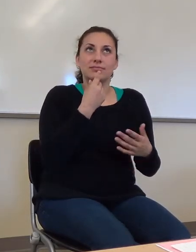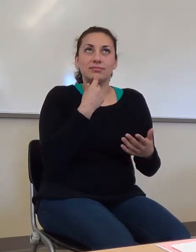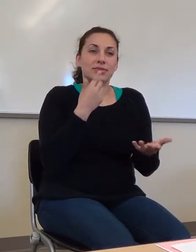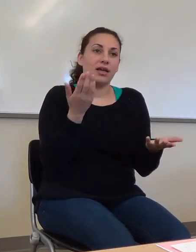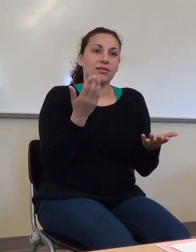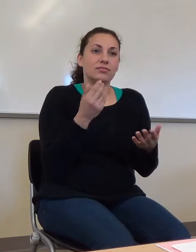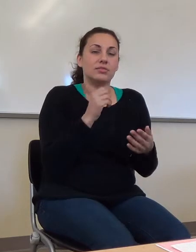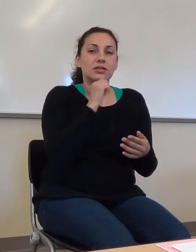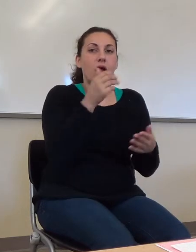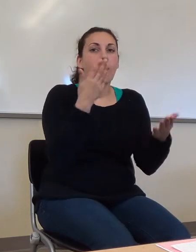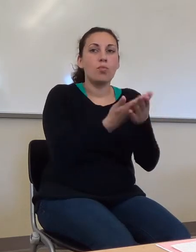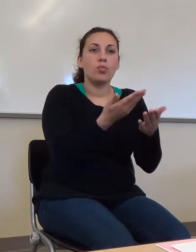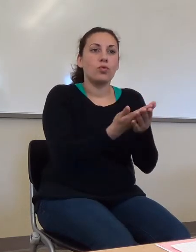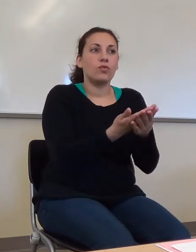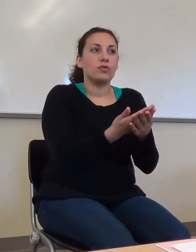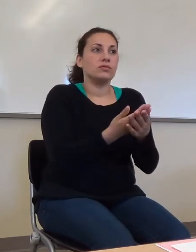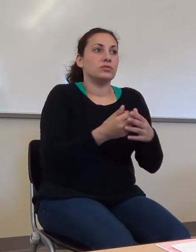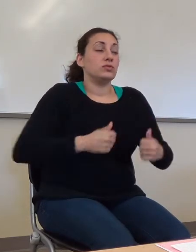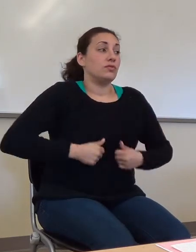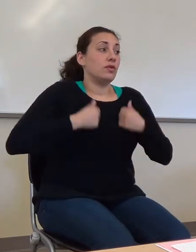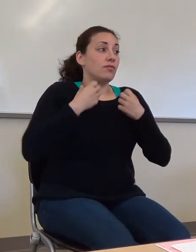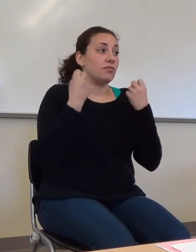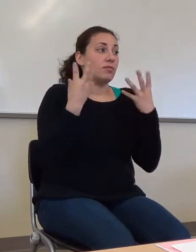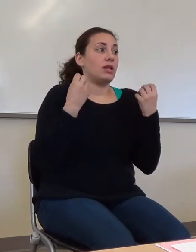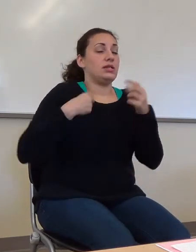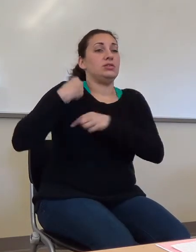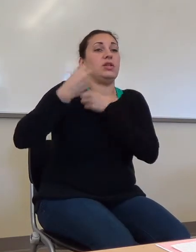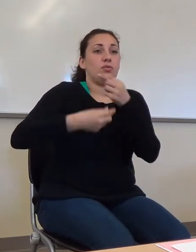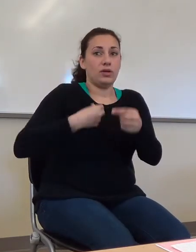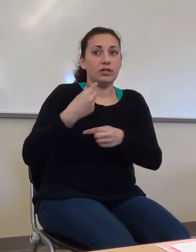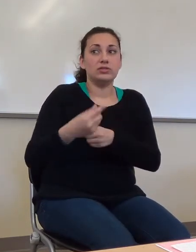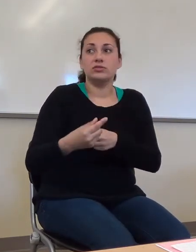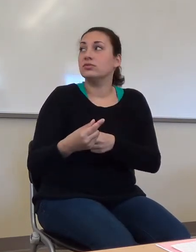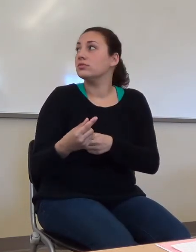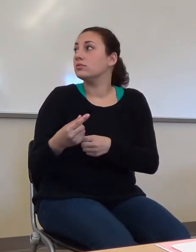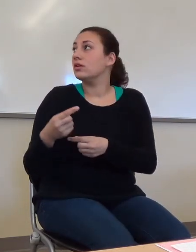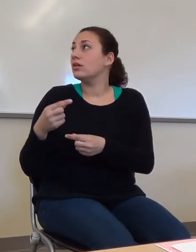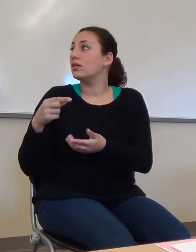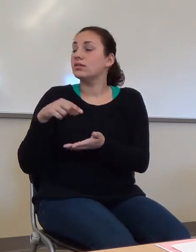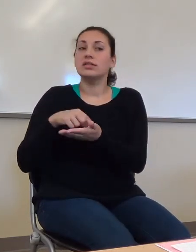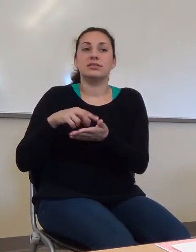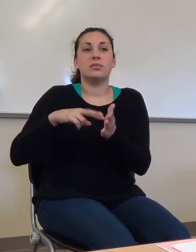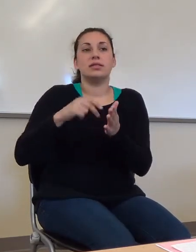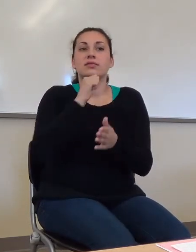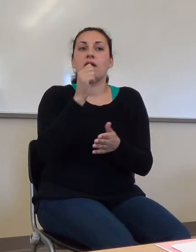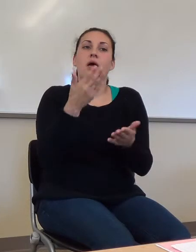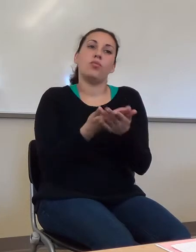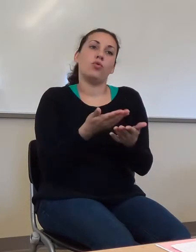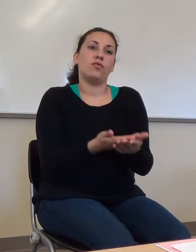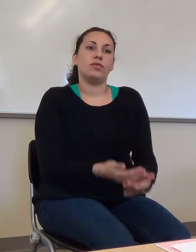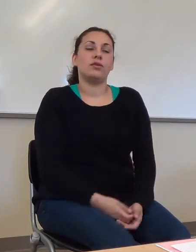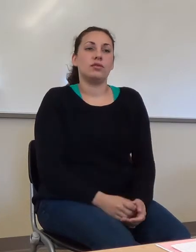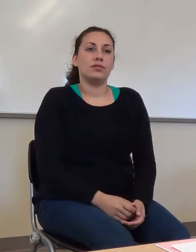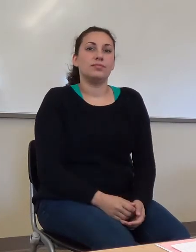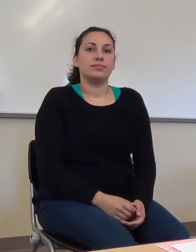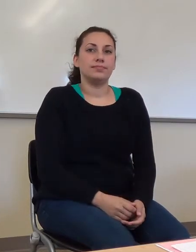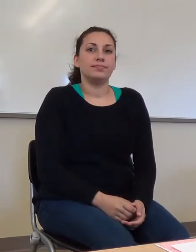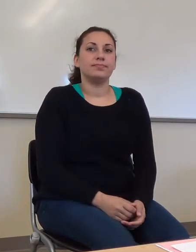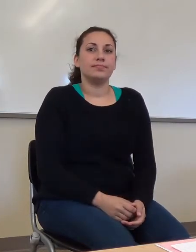unproven claims that have survived for generations, and then this means unproven, okay?